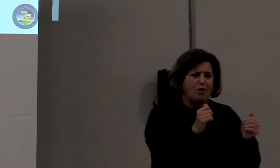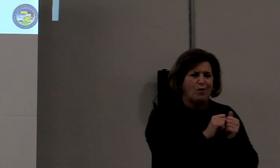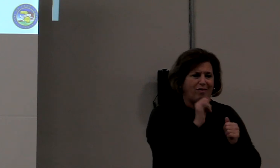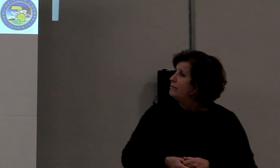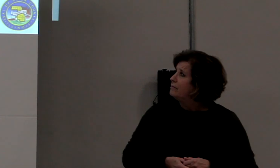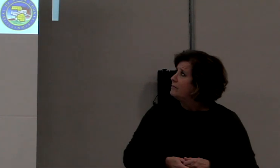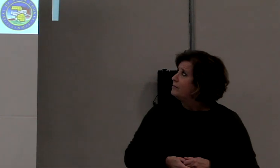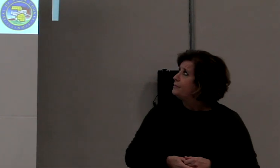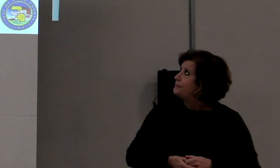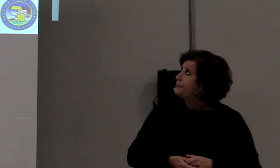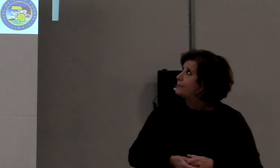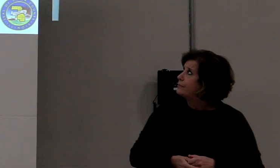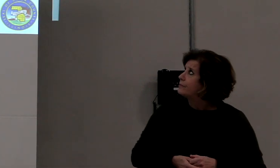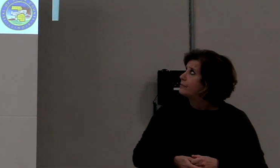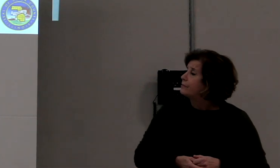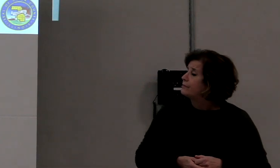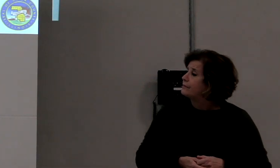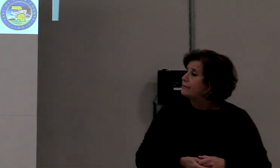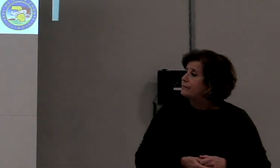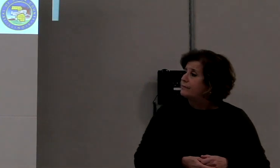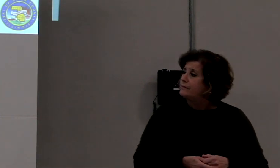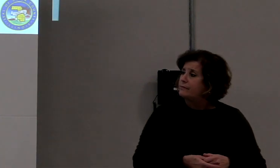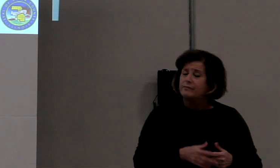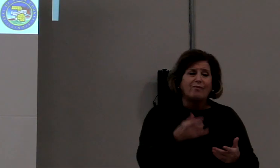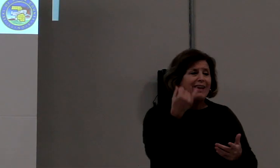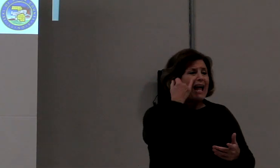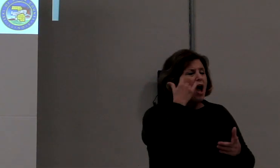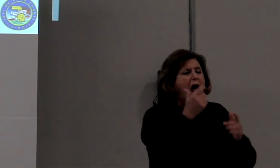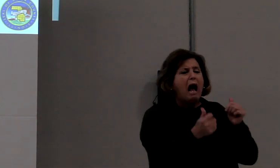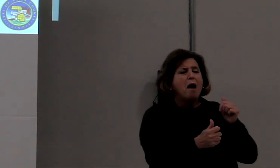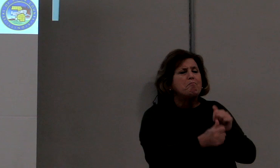completed. So what are